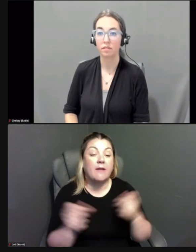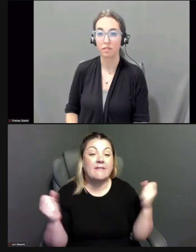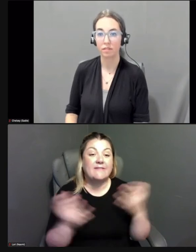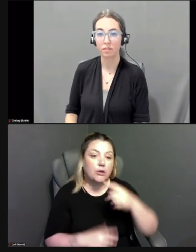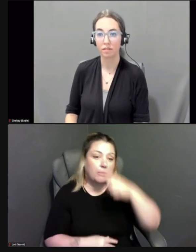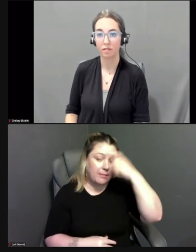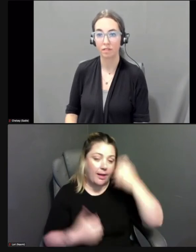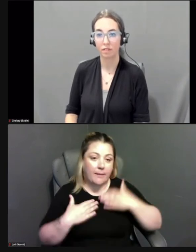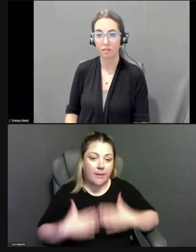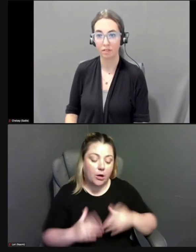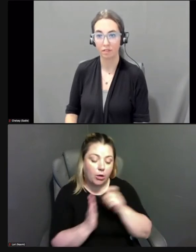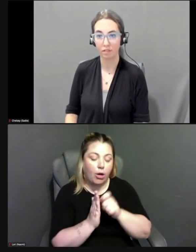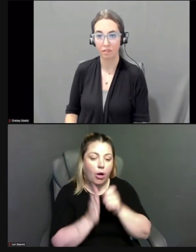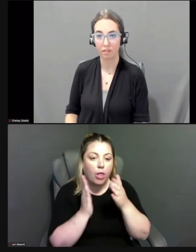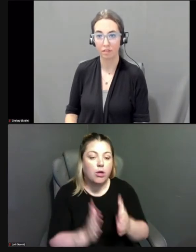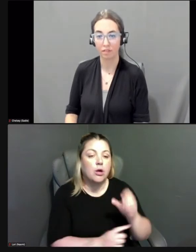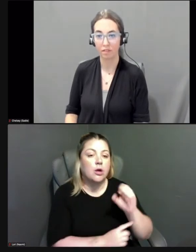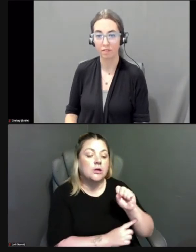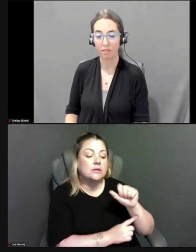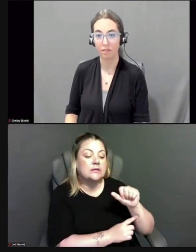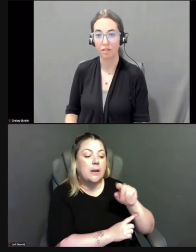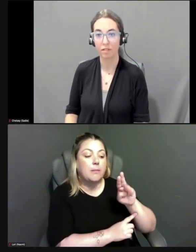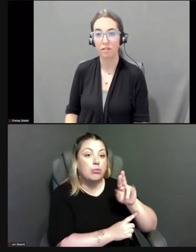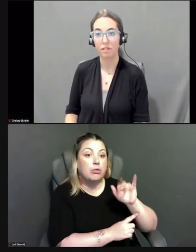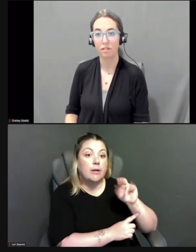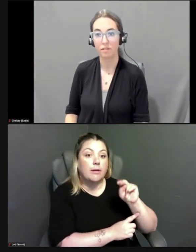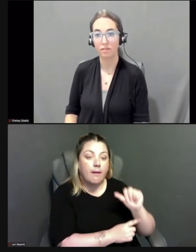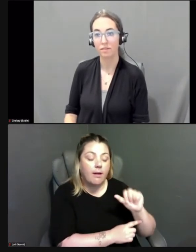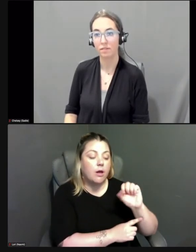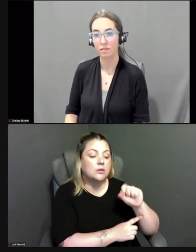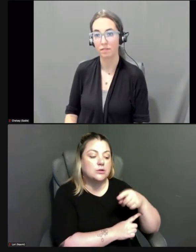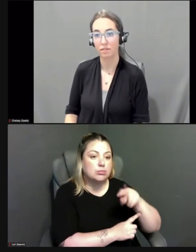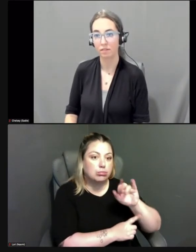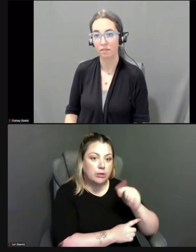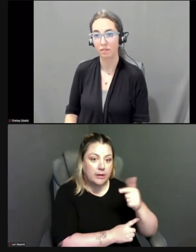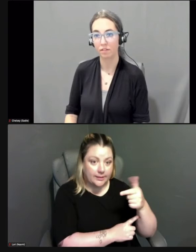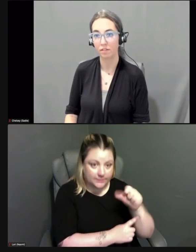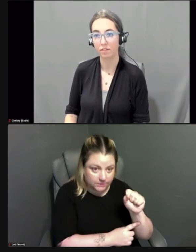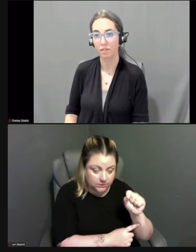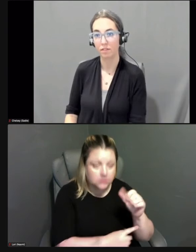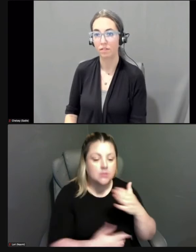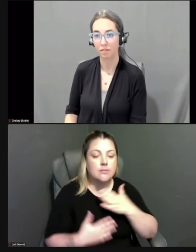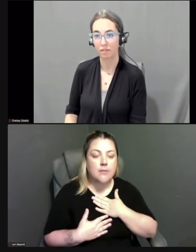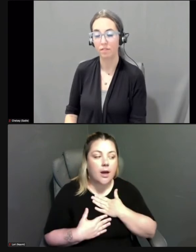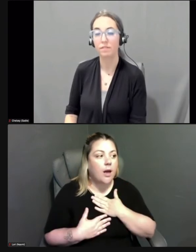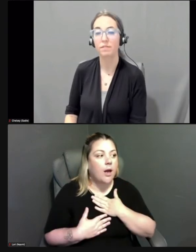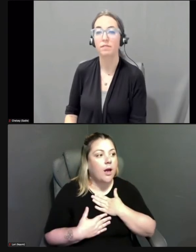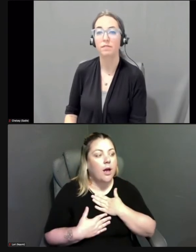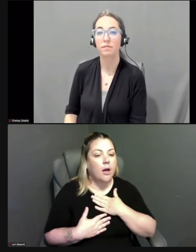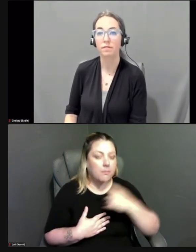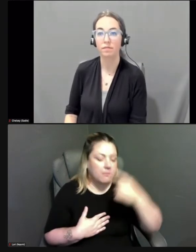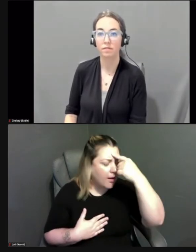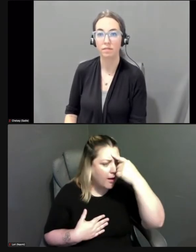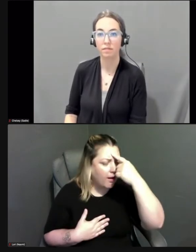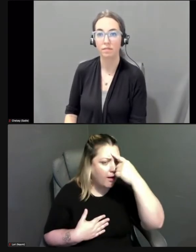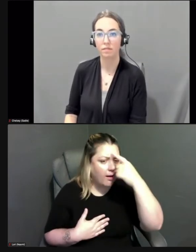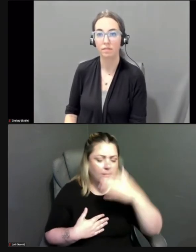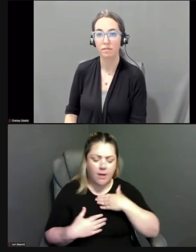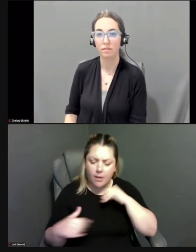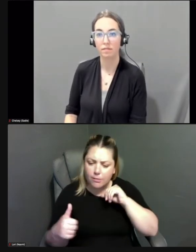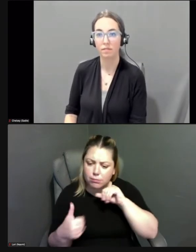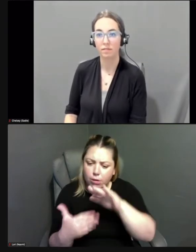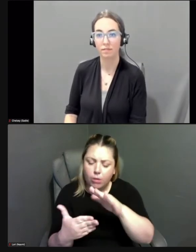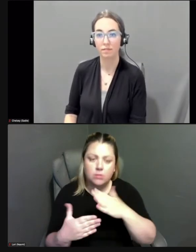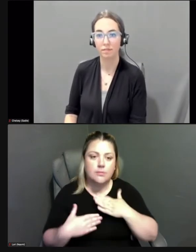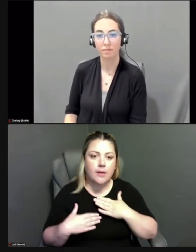My understanding of things and my framework for addressing these issues, and like even how I work with my clients,